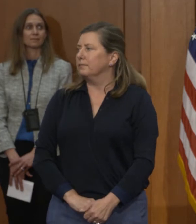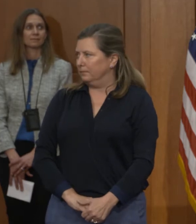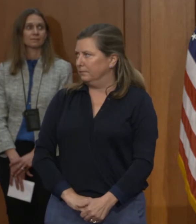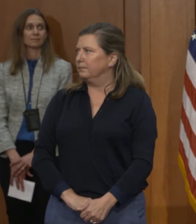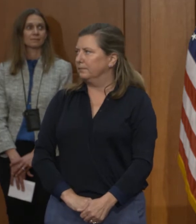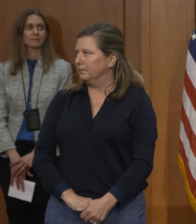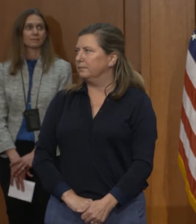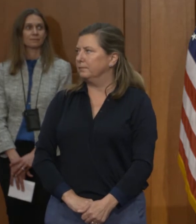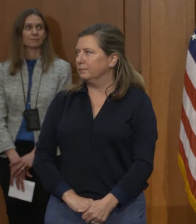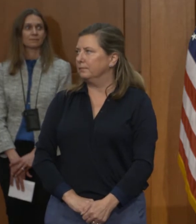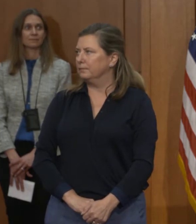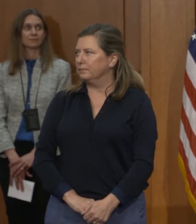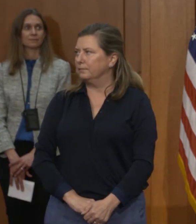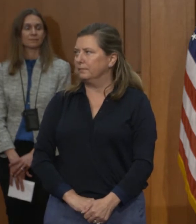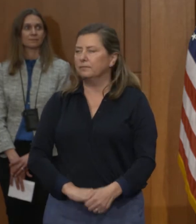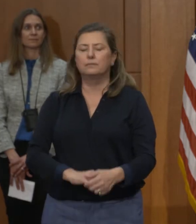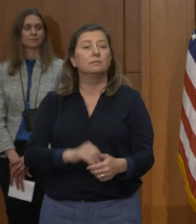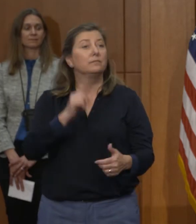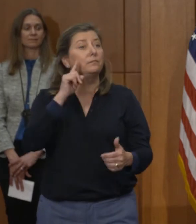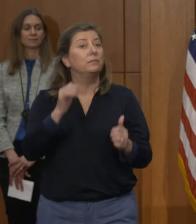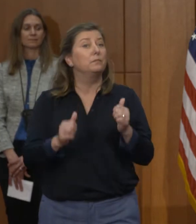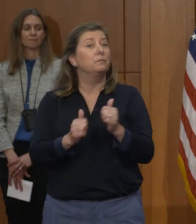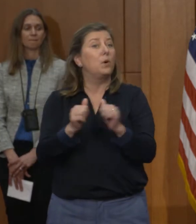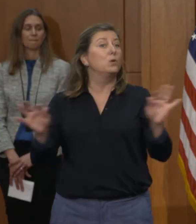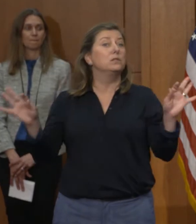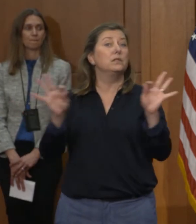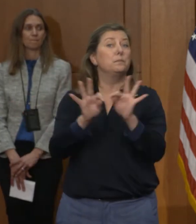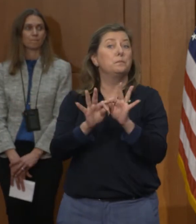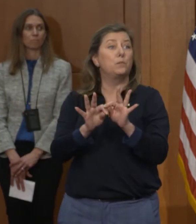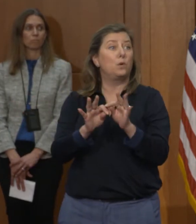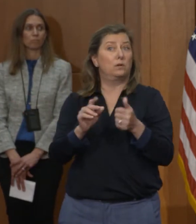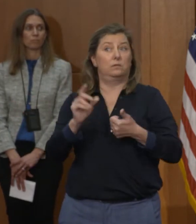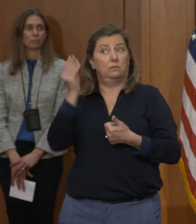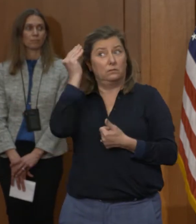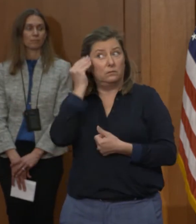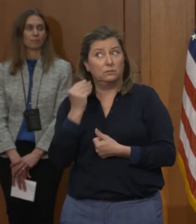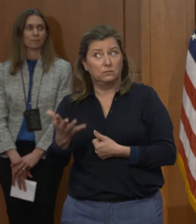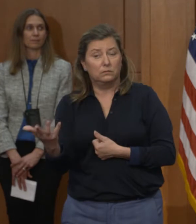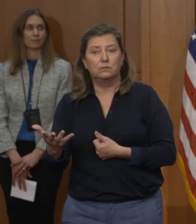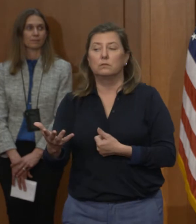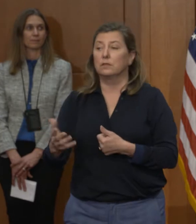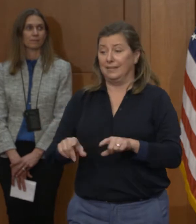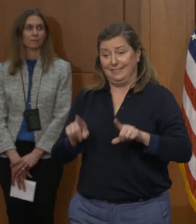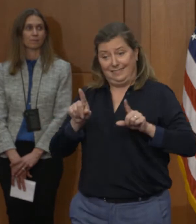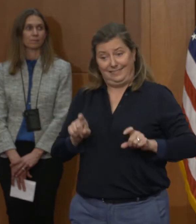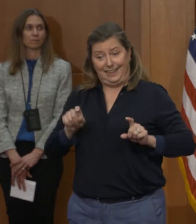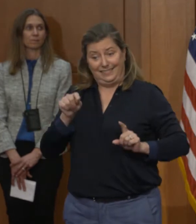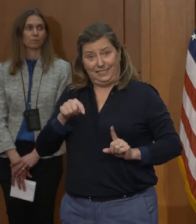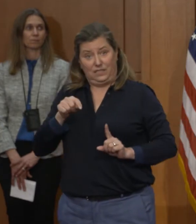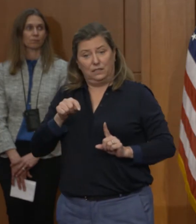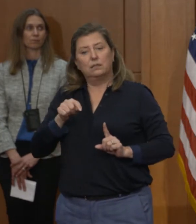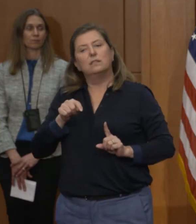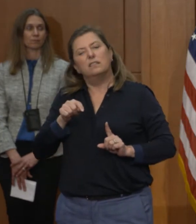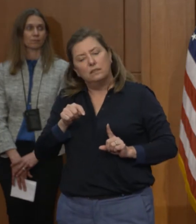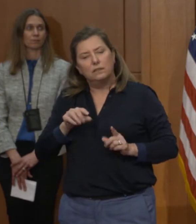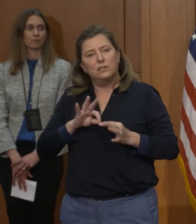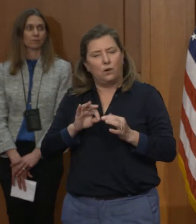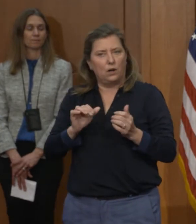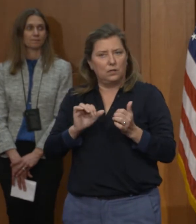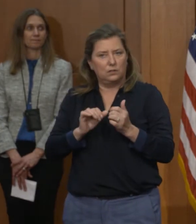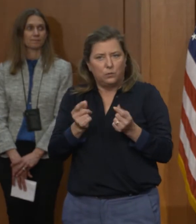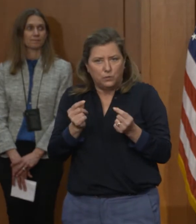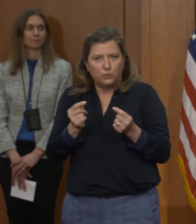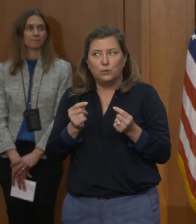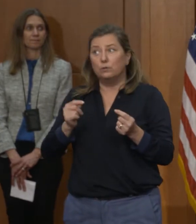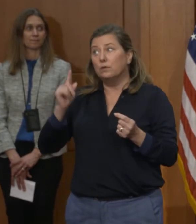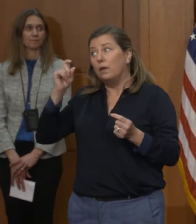So as we work, I think the most important thing to say first, testing is driven by, in terms of the strategy,